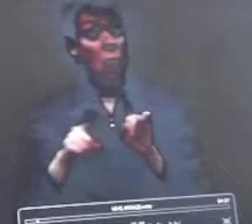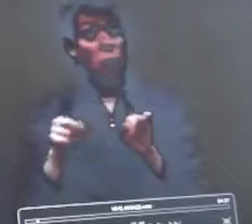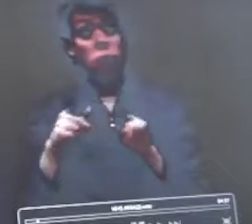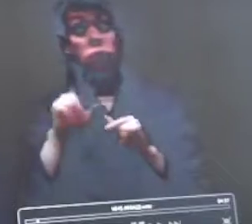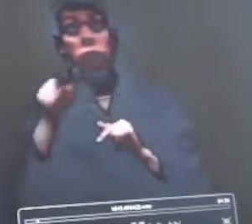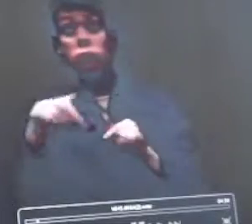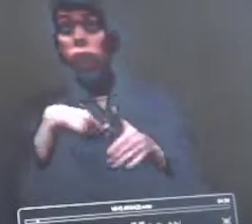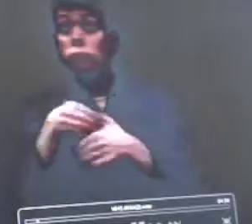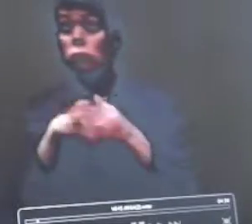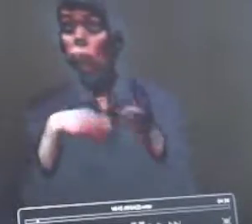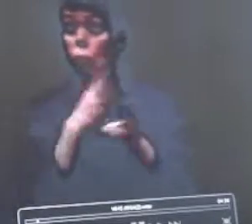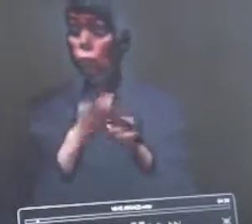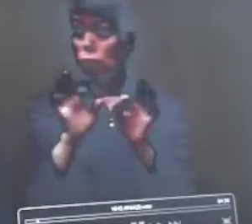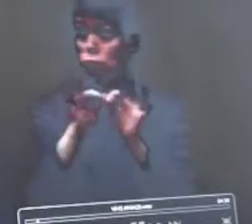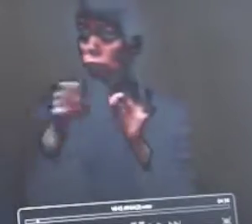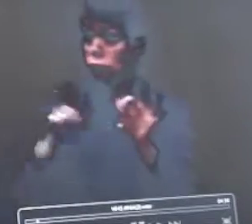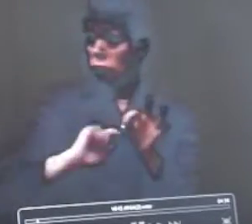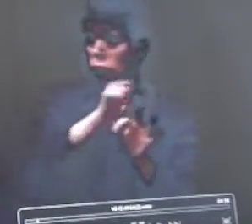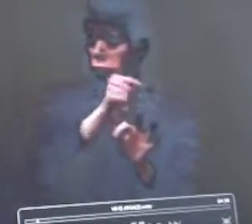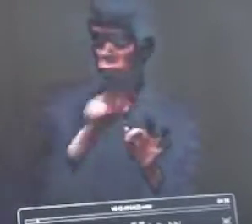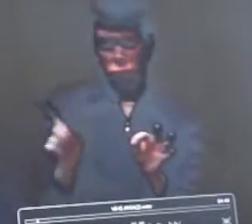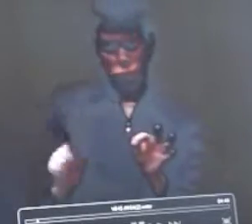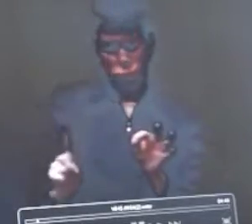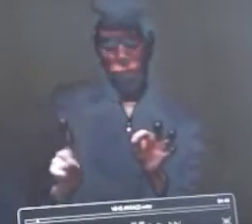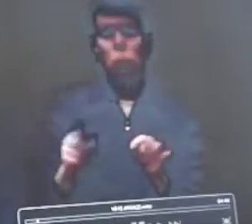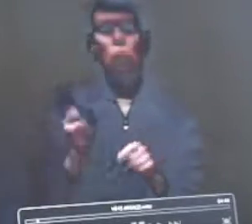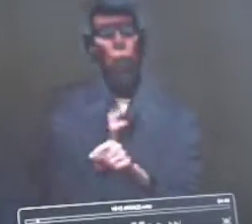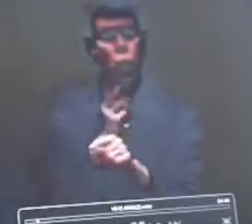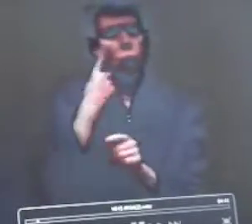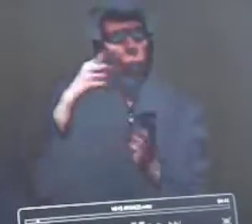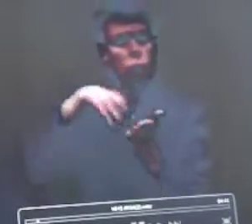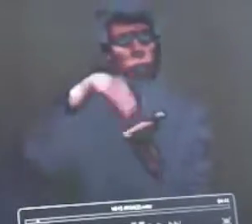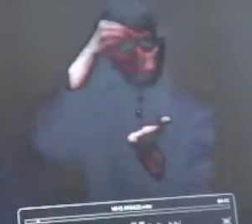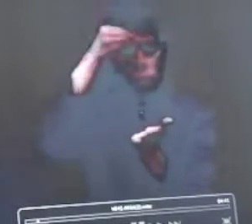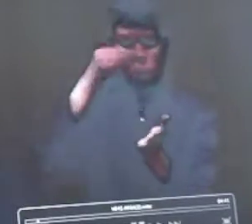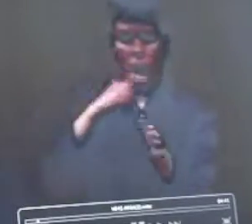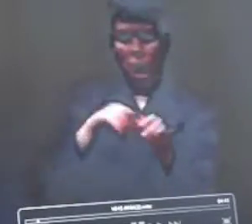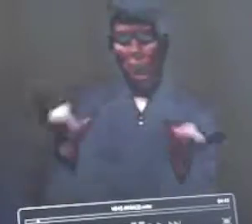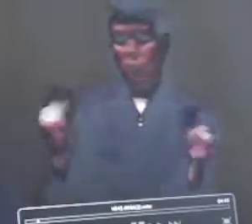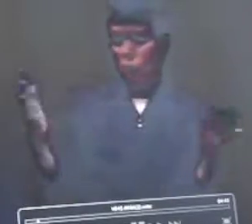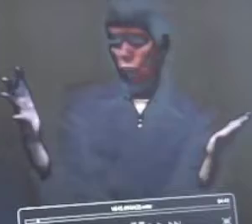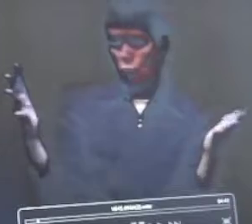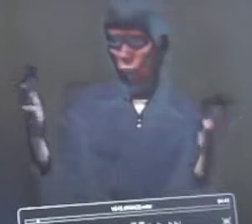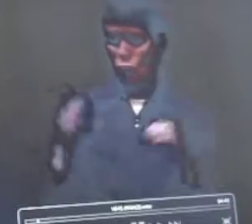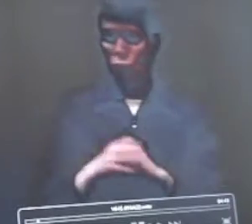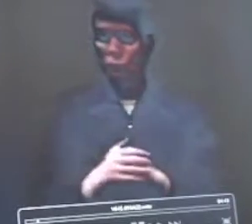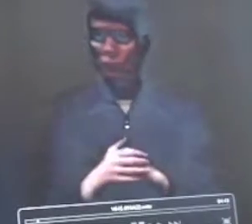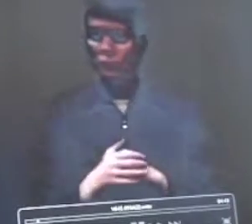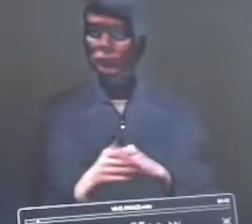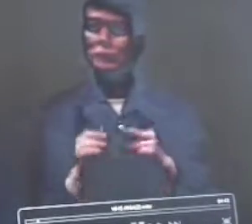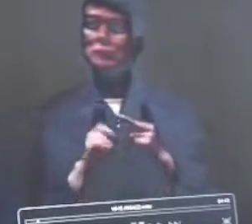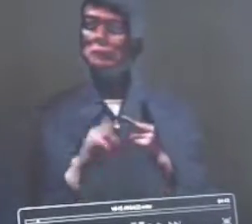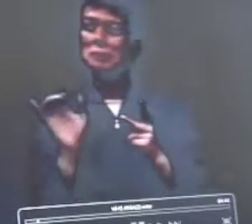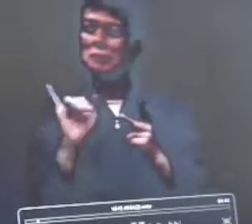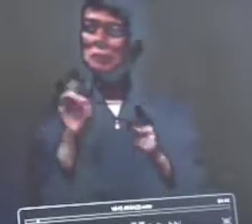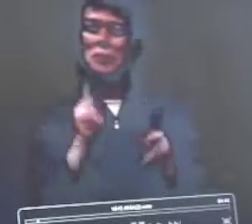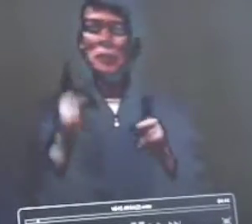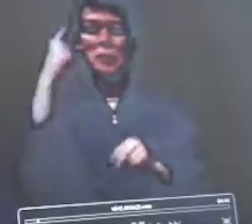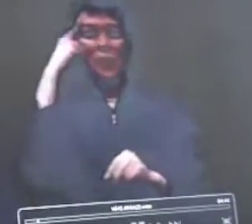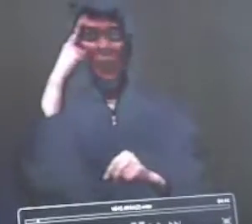interpreting is learned first and then simultaneous interpreting later. But people in this field know that simultaneous interpreting is learned